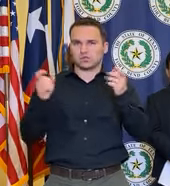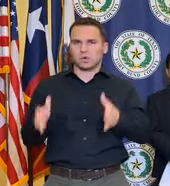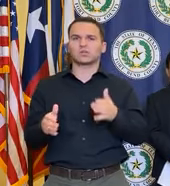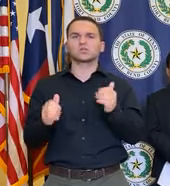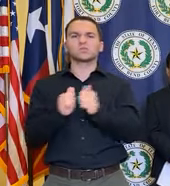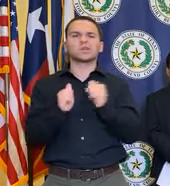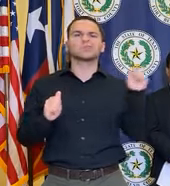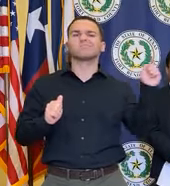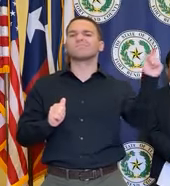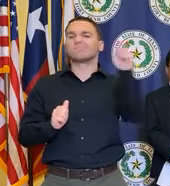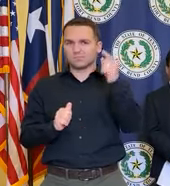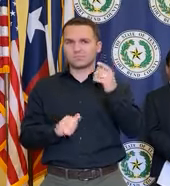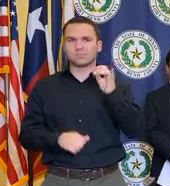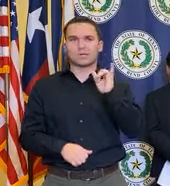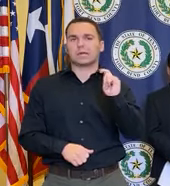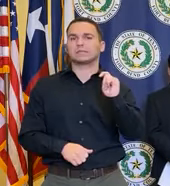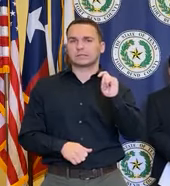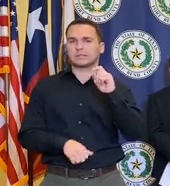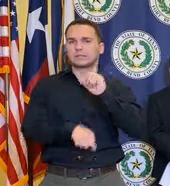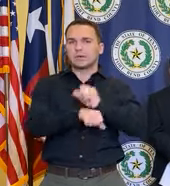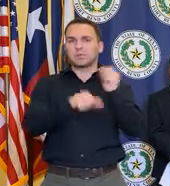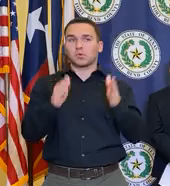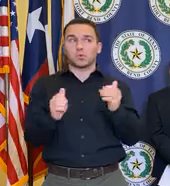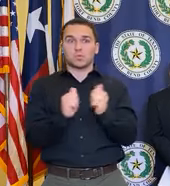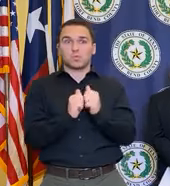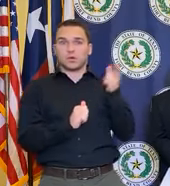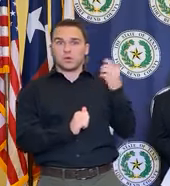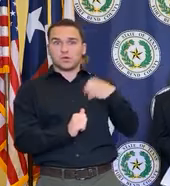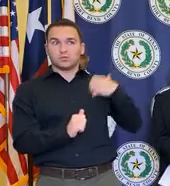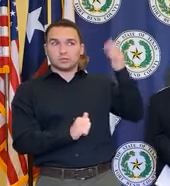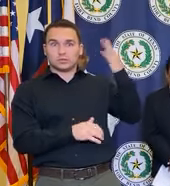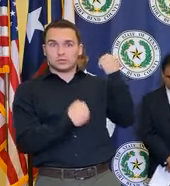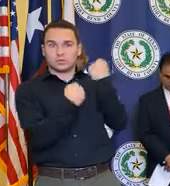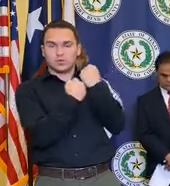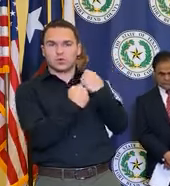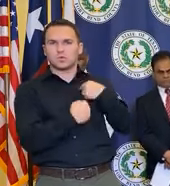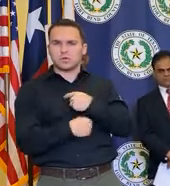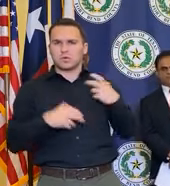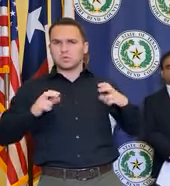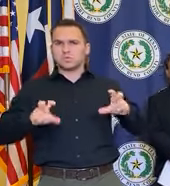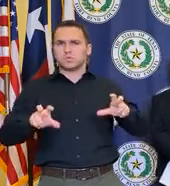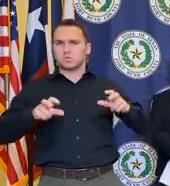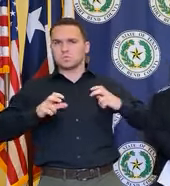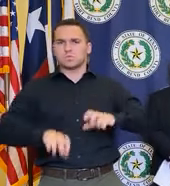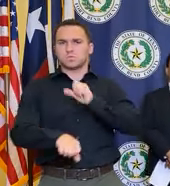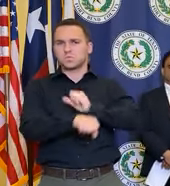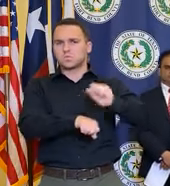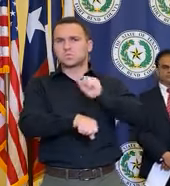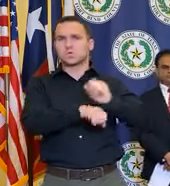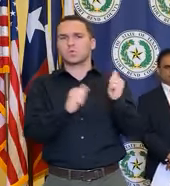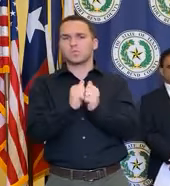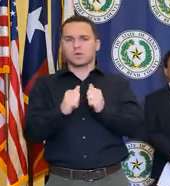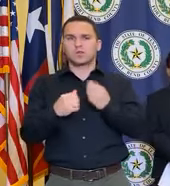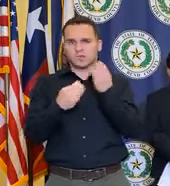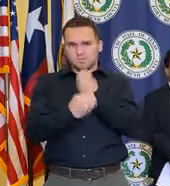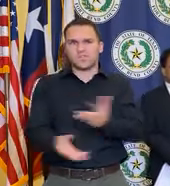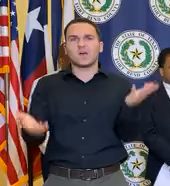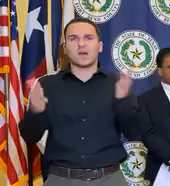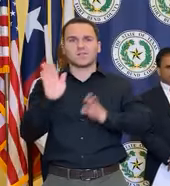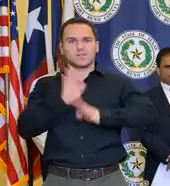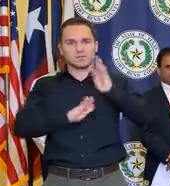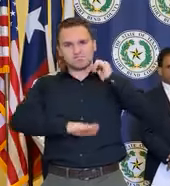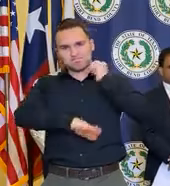employees, and with Judge George's support, we have pushed forth with these two new tools to better serve our community. Thank